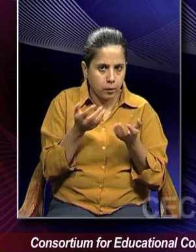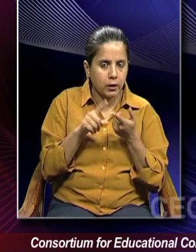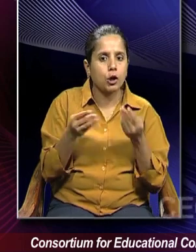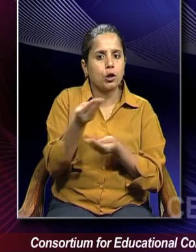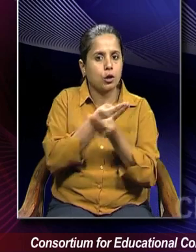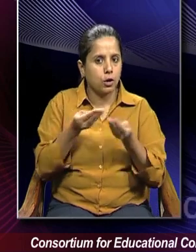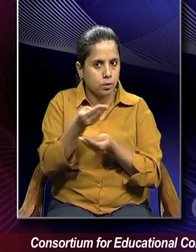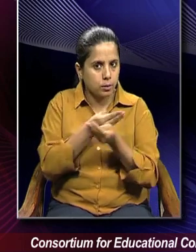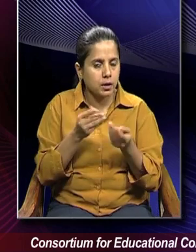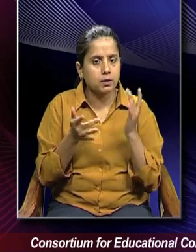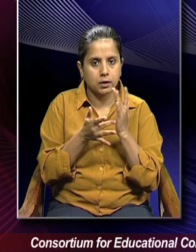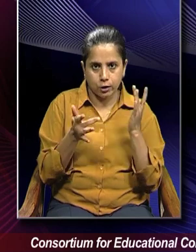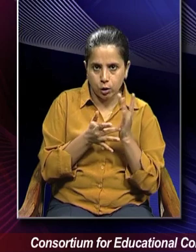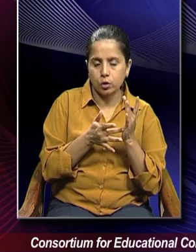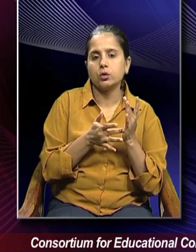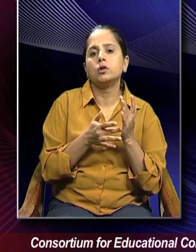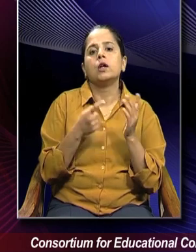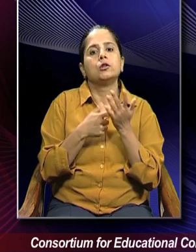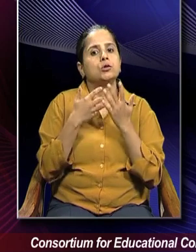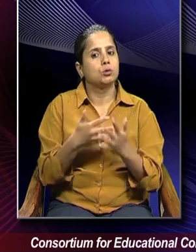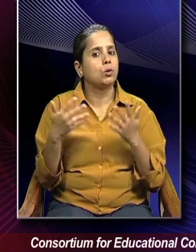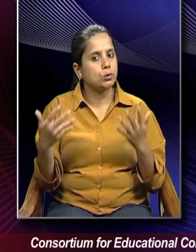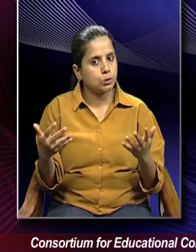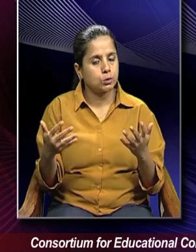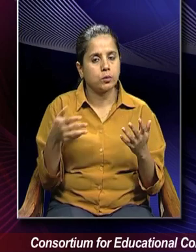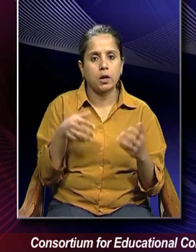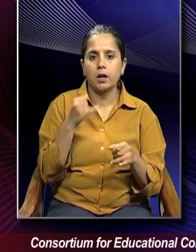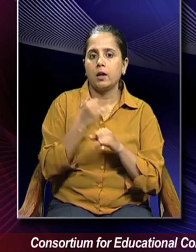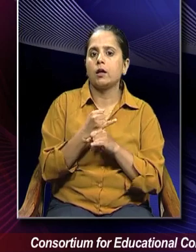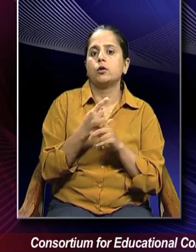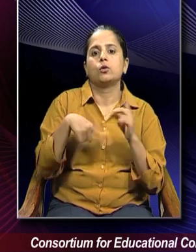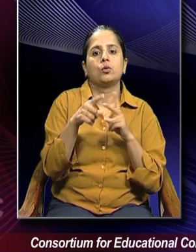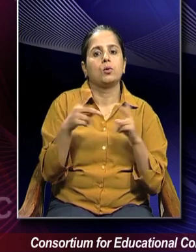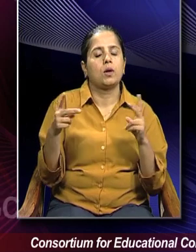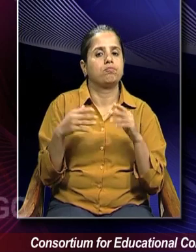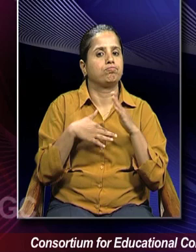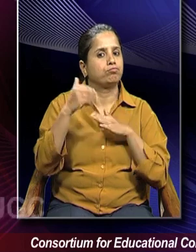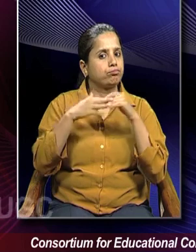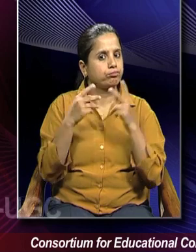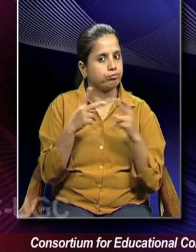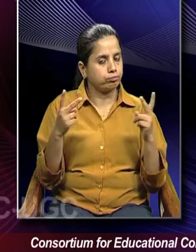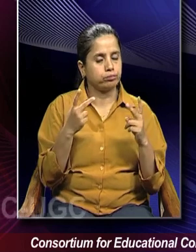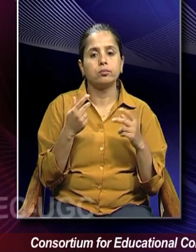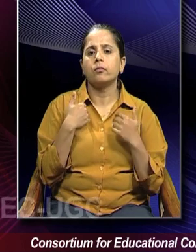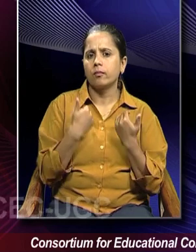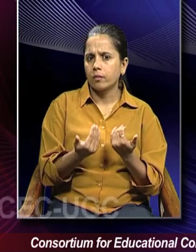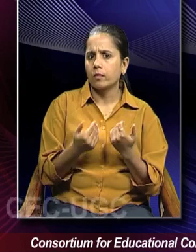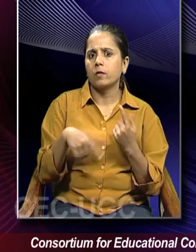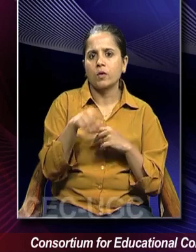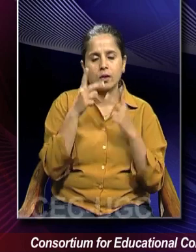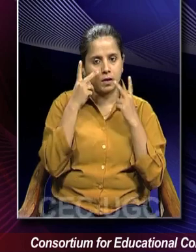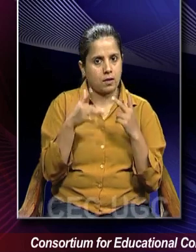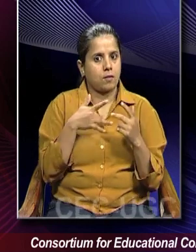economic, technological, resources and institutional capacity. So, in this analysis, in a way we